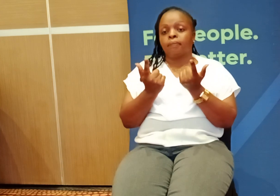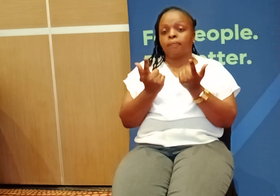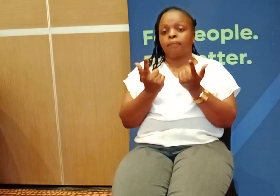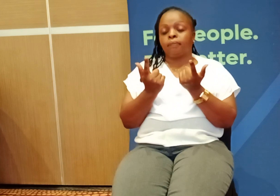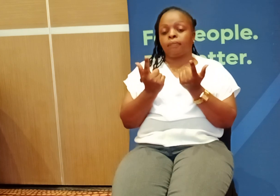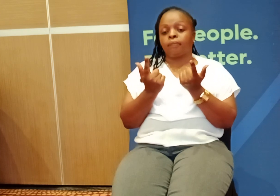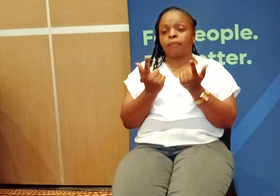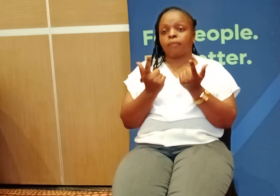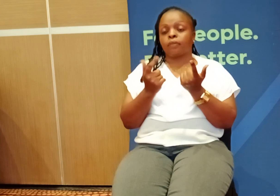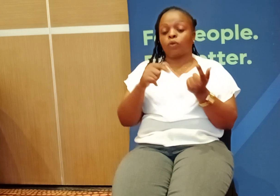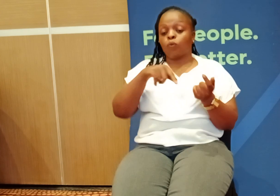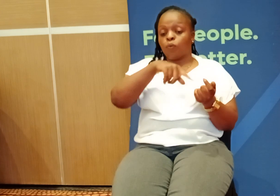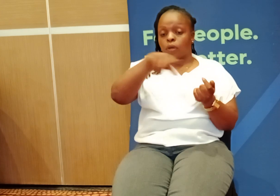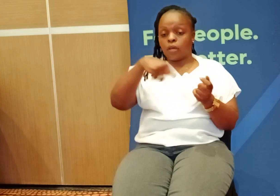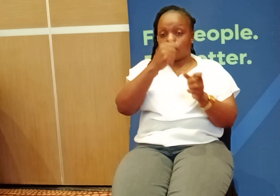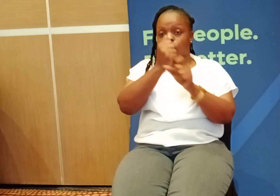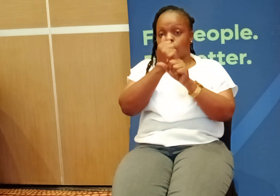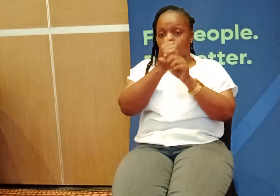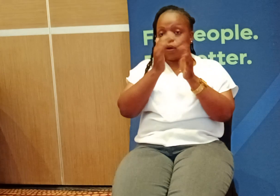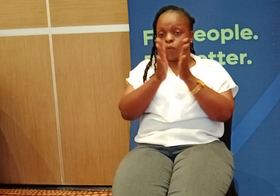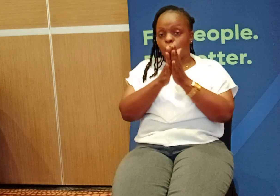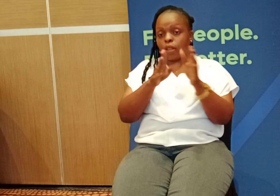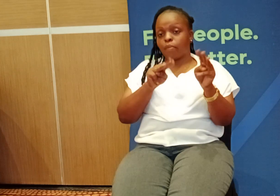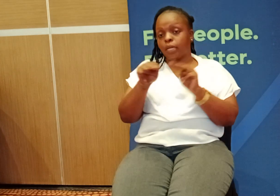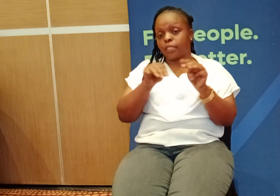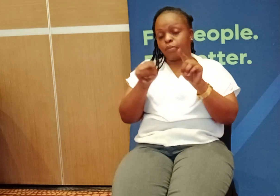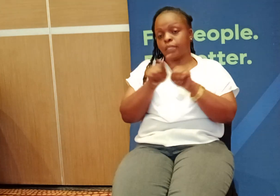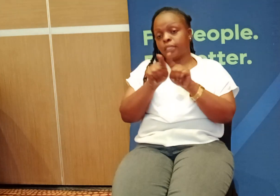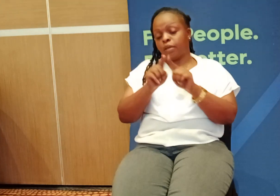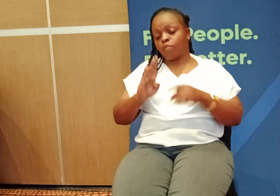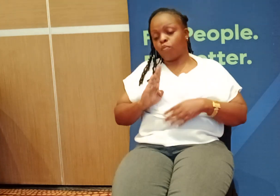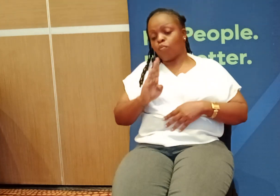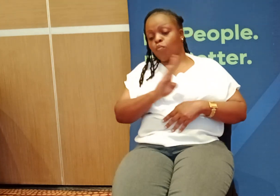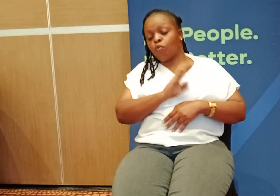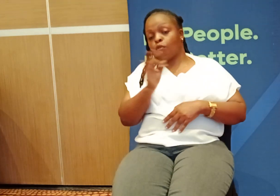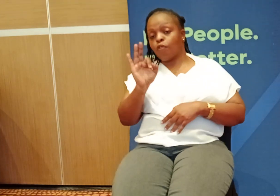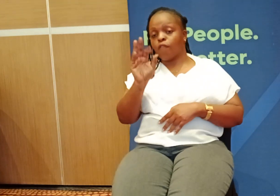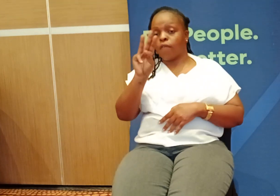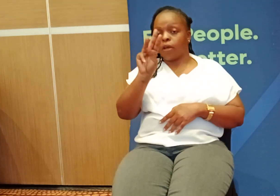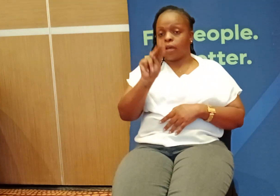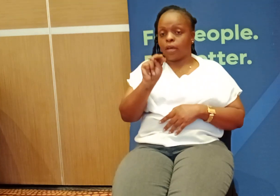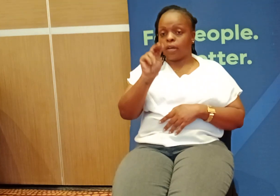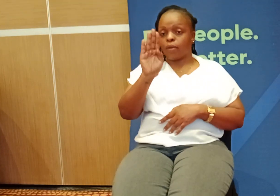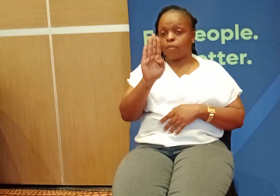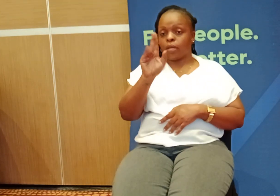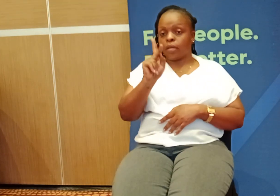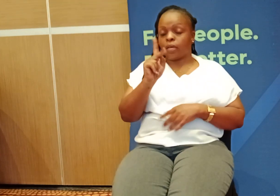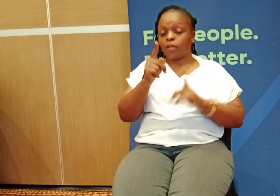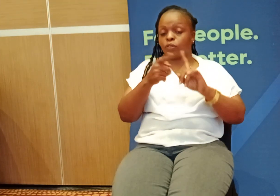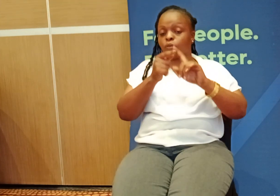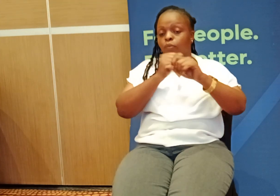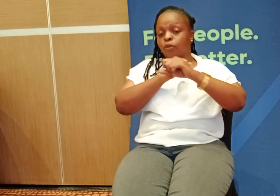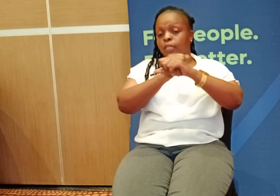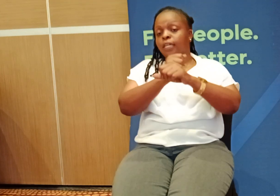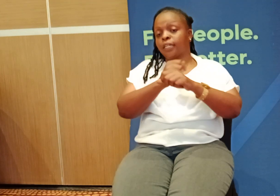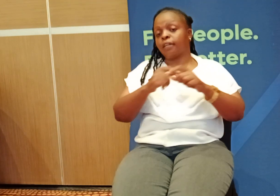We will work with the management and the board of NBK to protect value and to